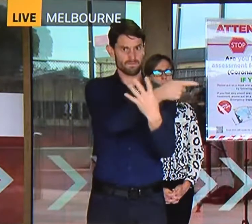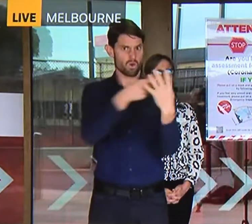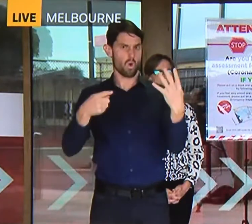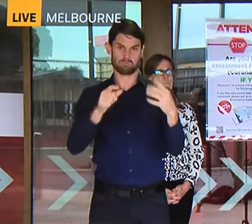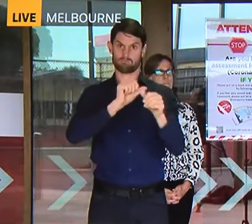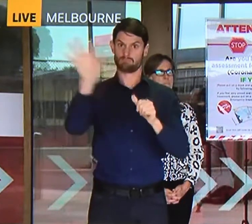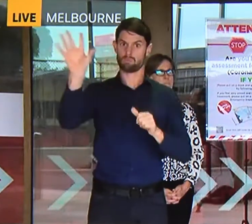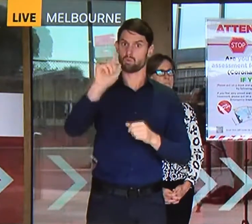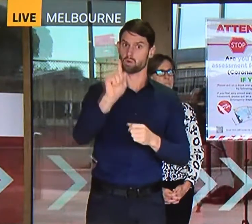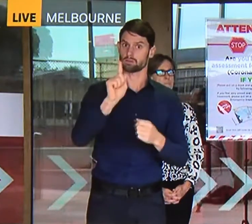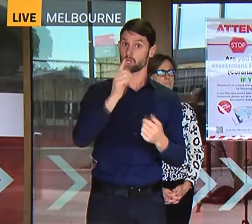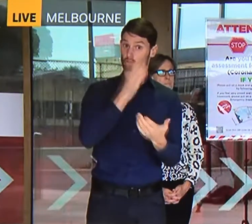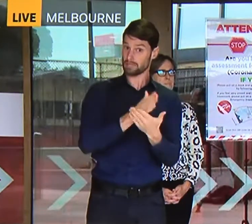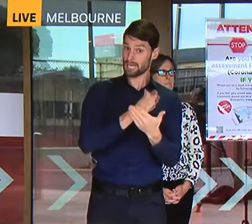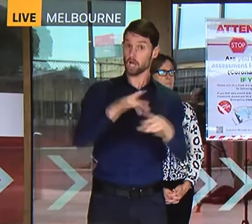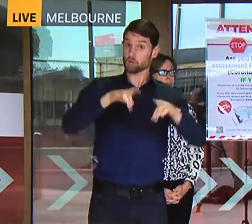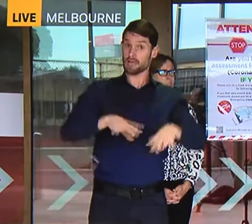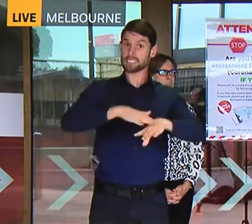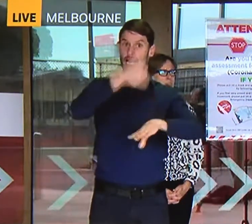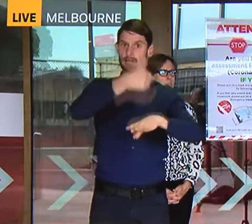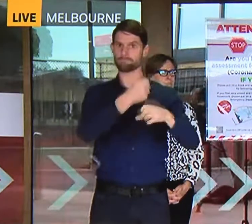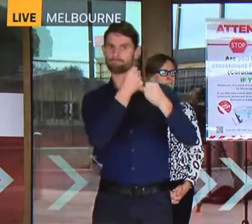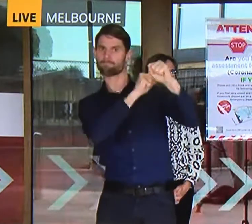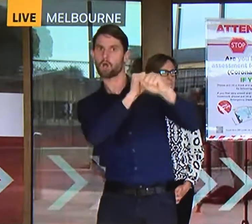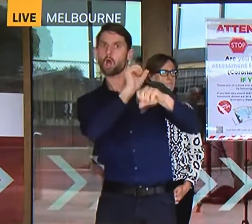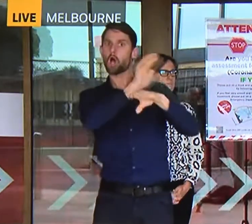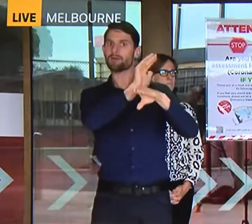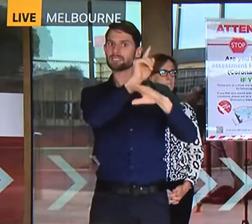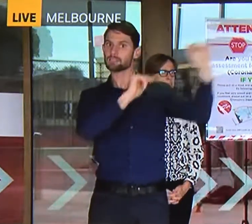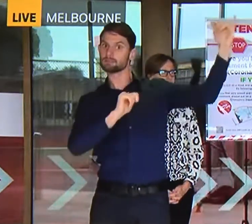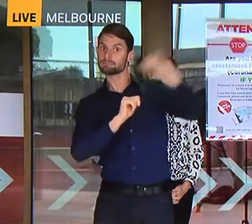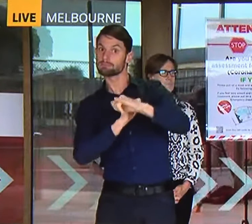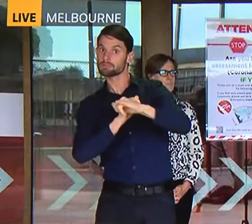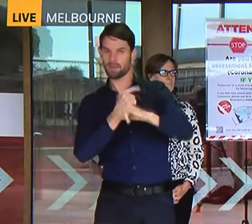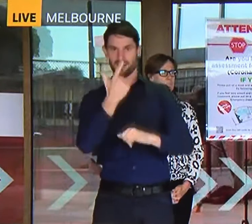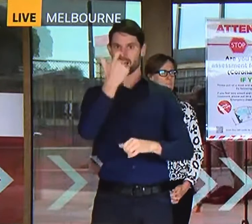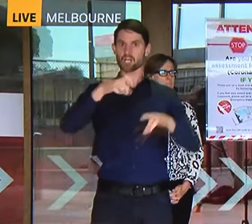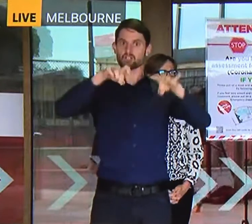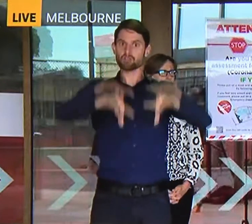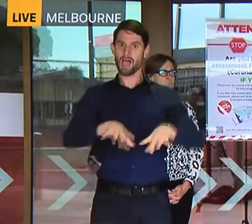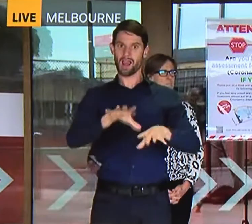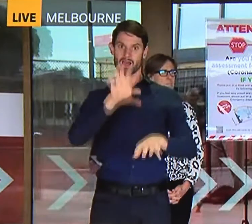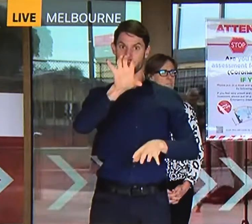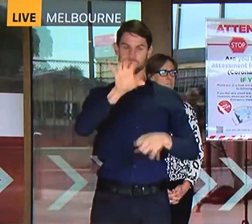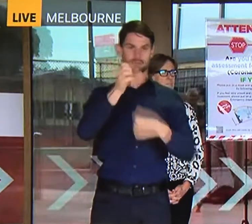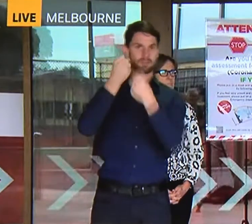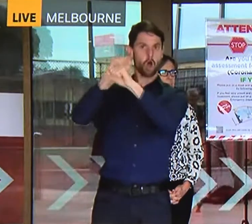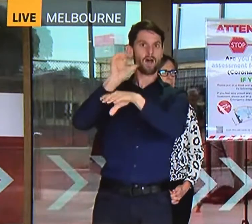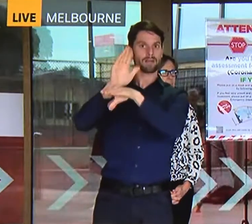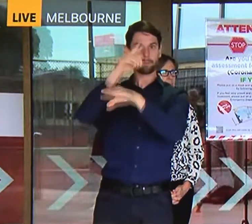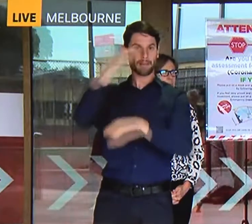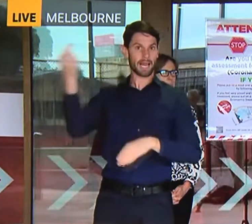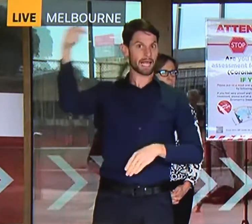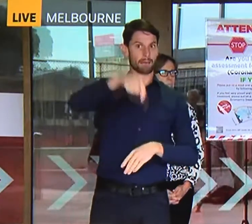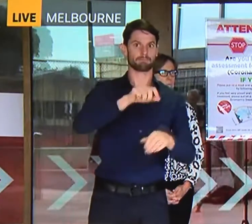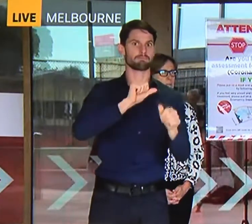steel around Australia through our borders, building on our natural advantages as a nation. That's about